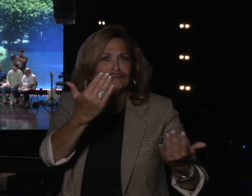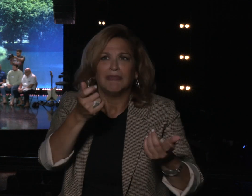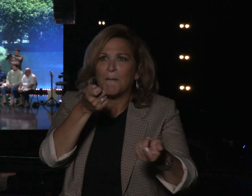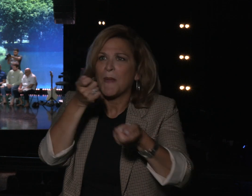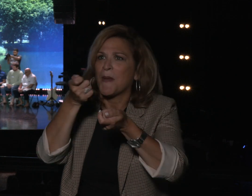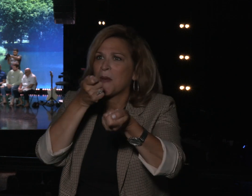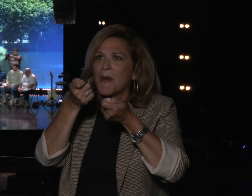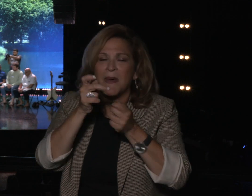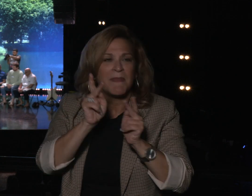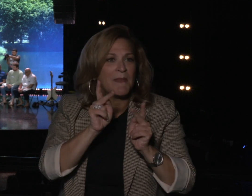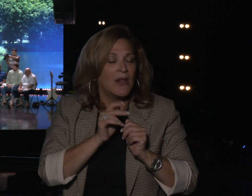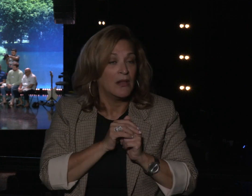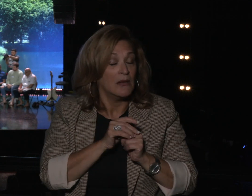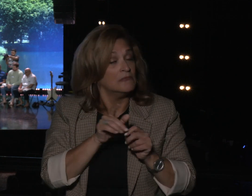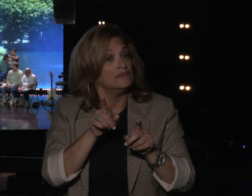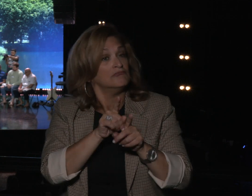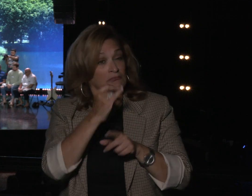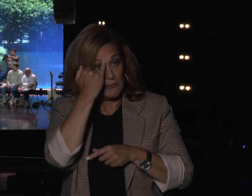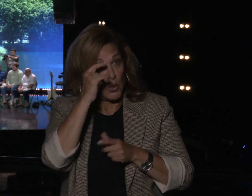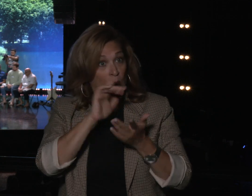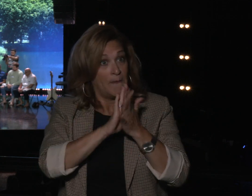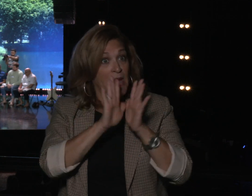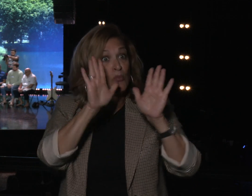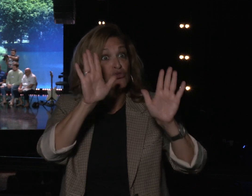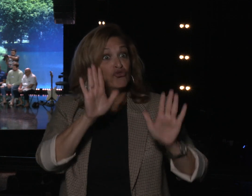is you got to serve, you got to love, you got to